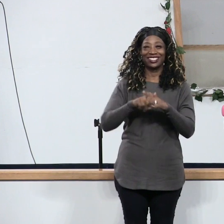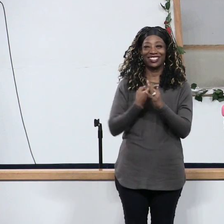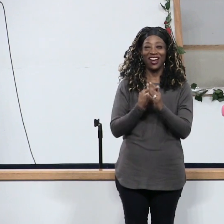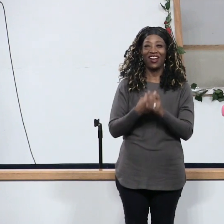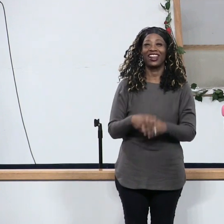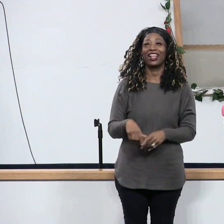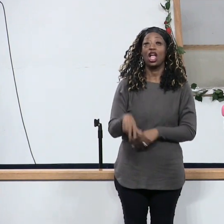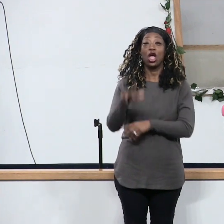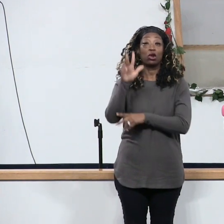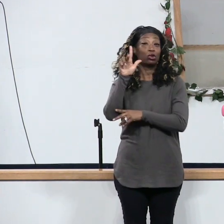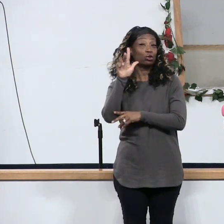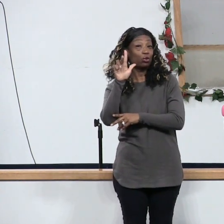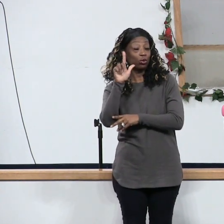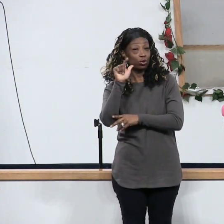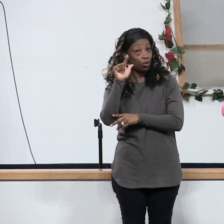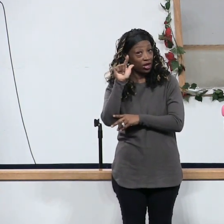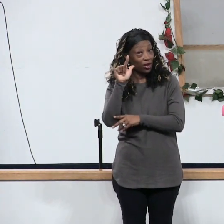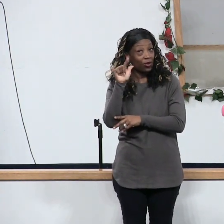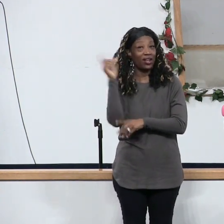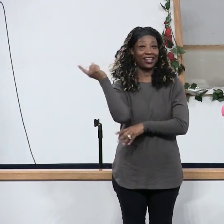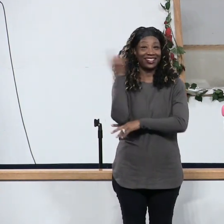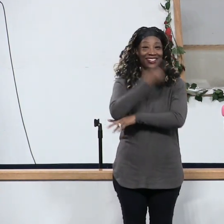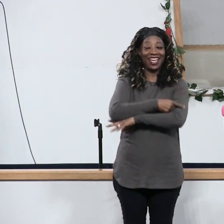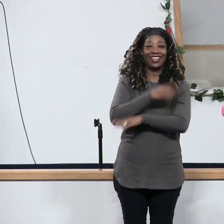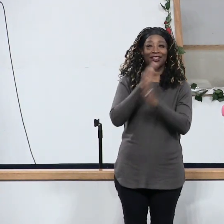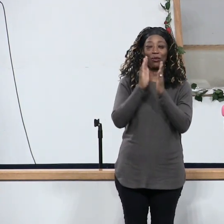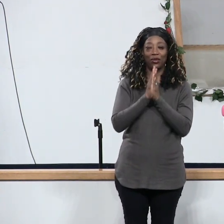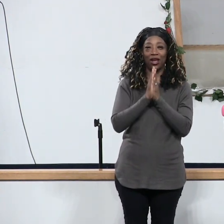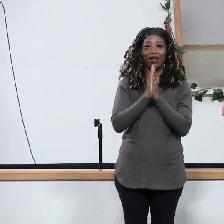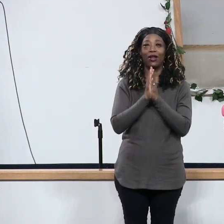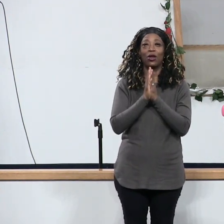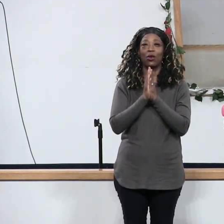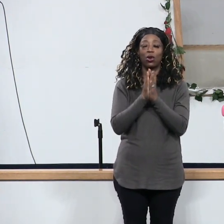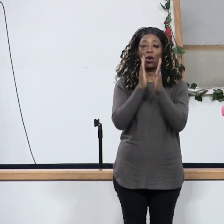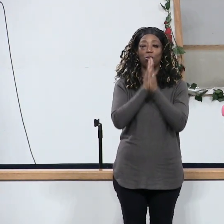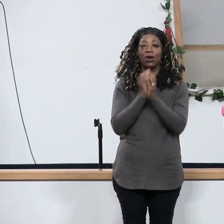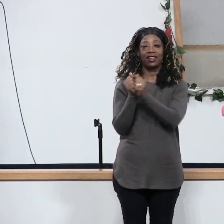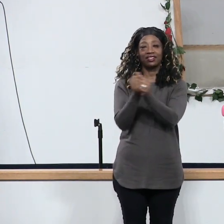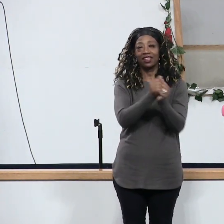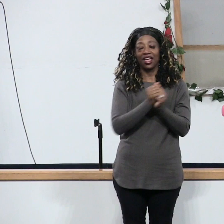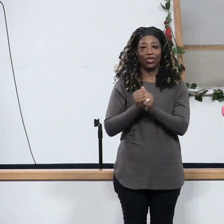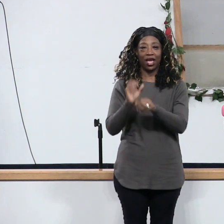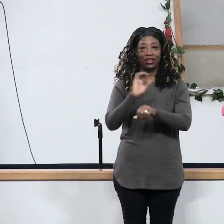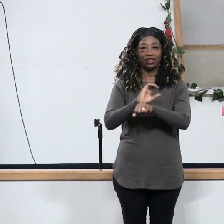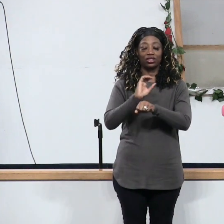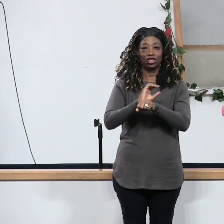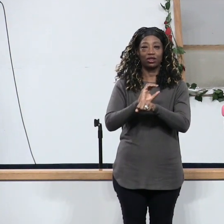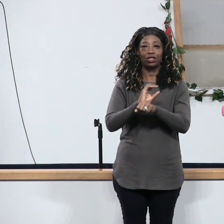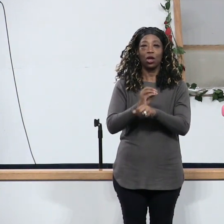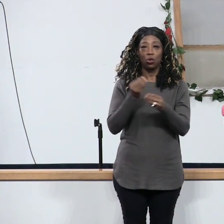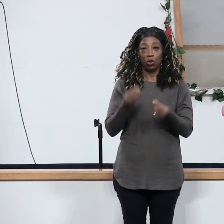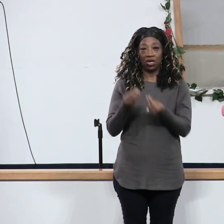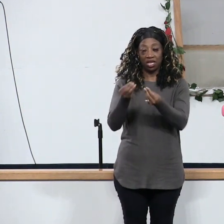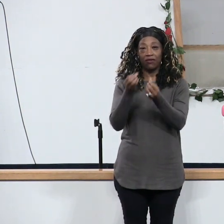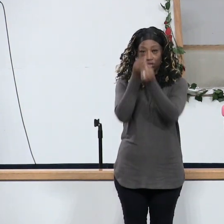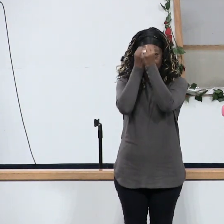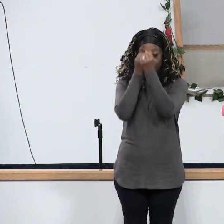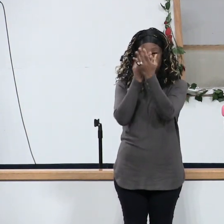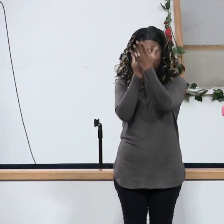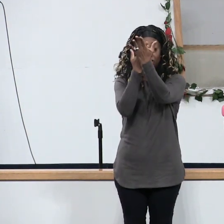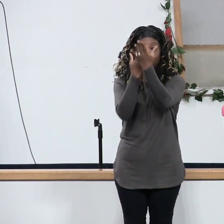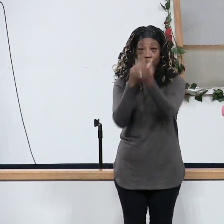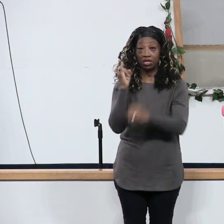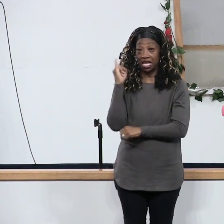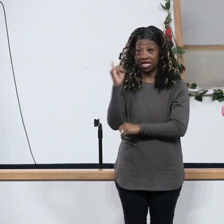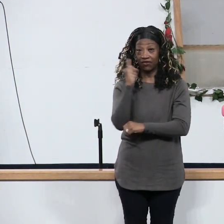listen, we're going to be praying together as a church, right? So we'll have some information for you, so how you can pray individually during the